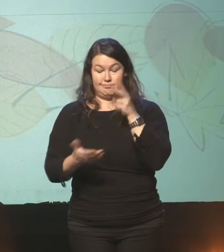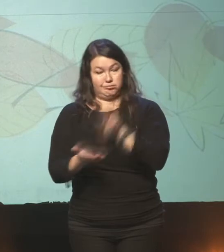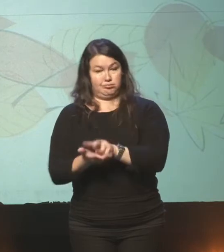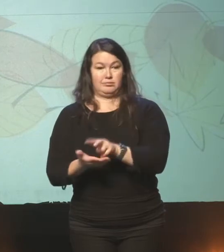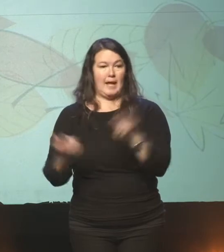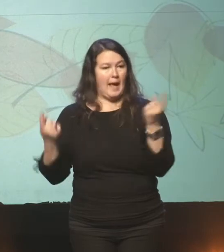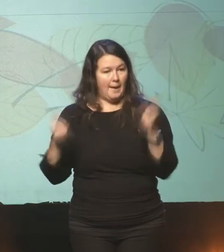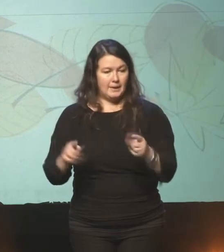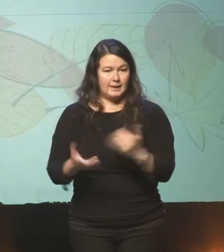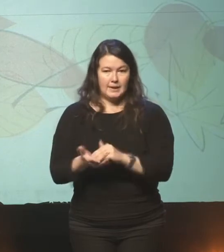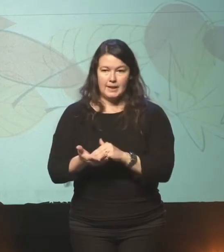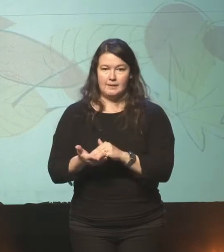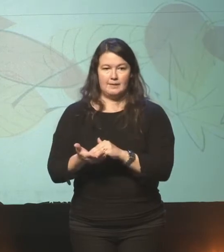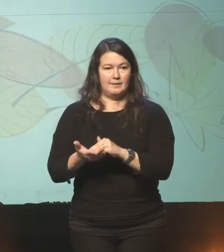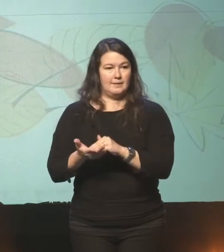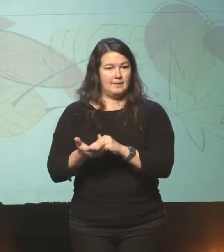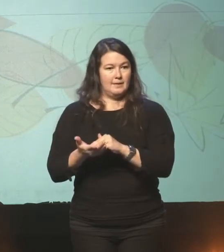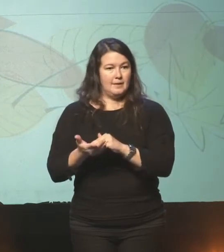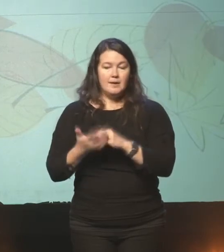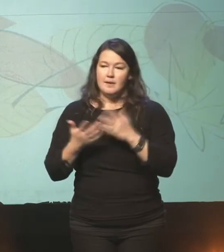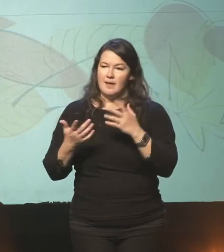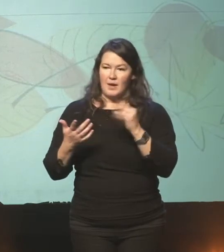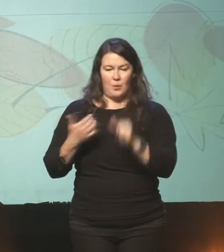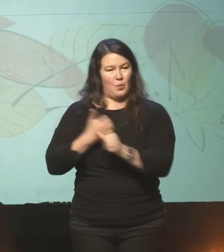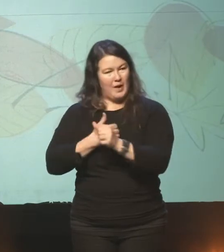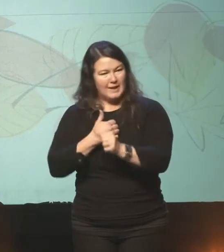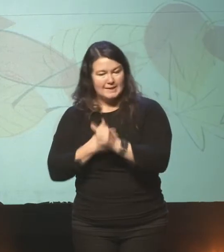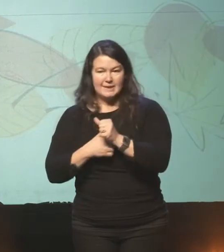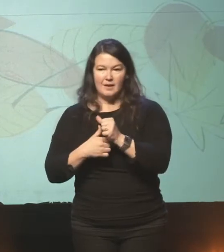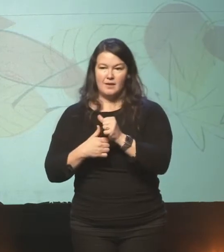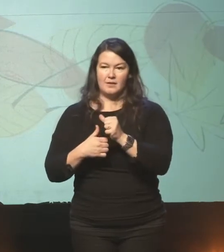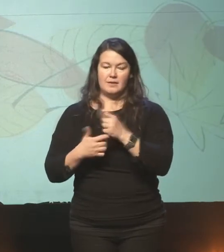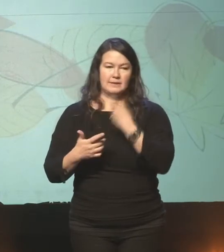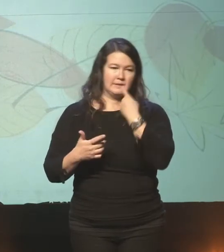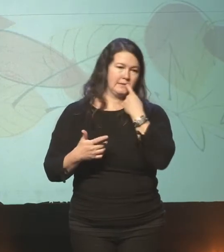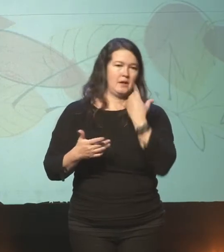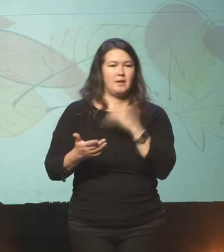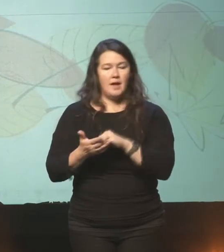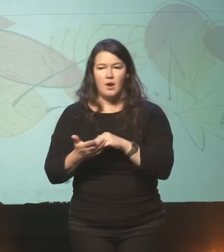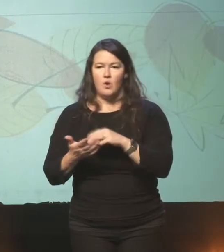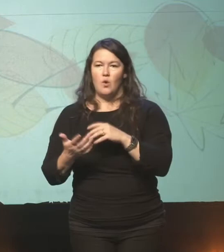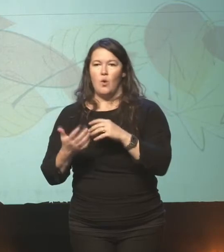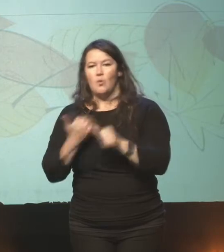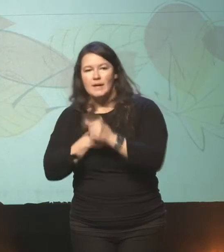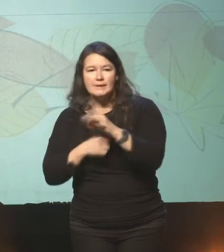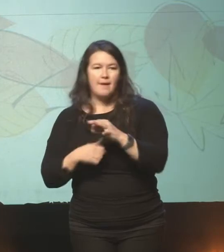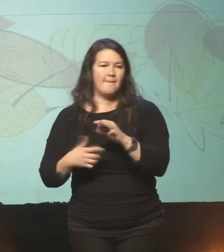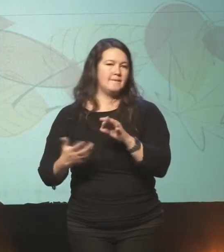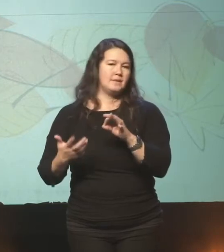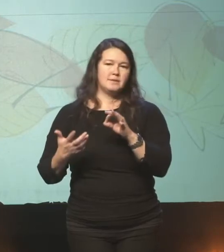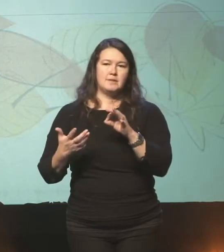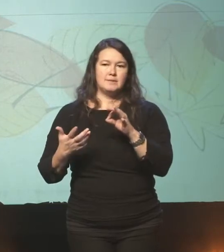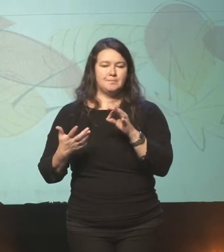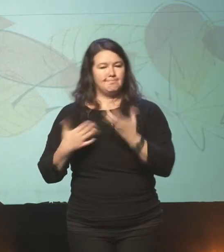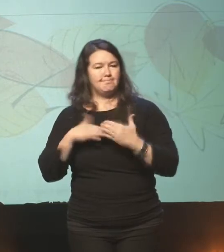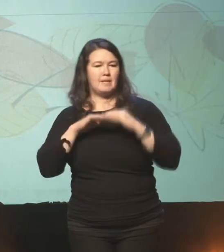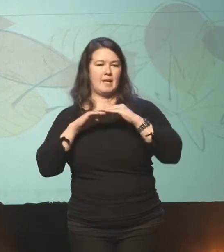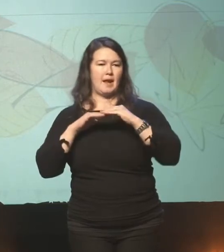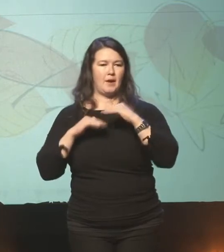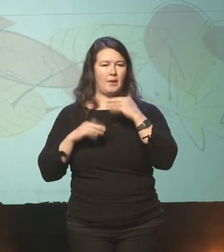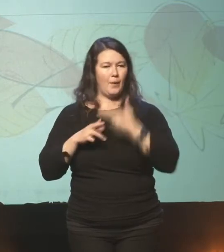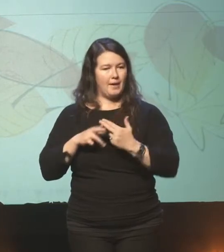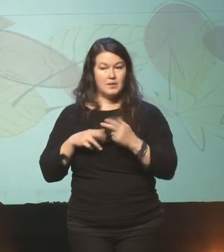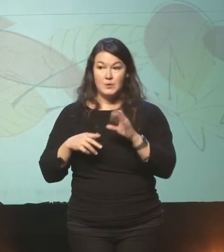this risk of falling back into drugs, this risk of falling back, this risk of gaining weight. And so that can turn into